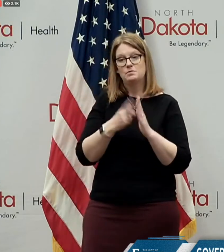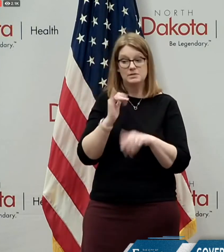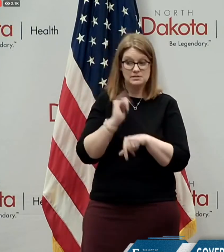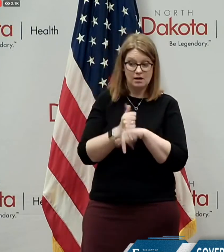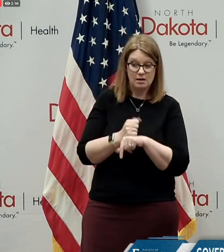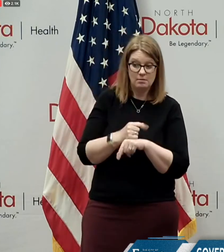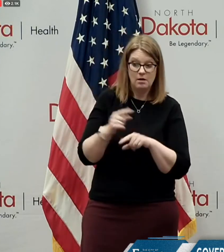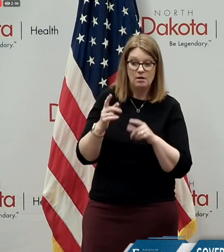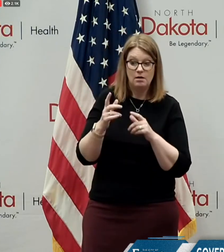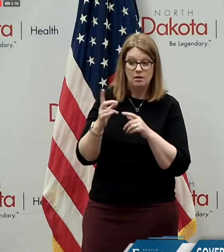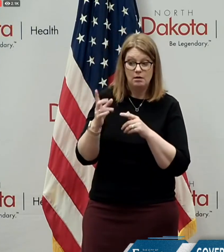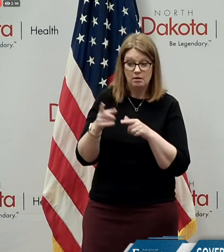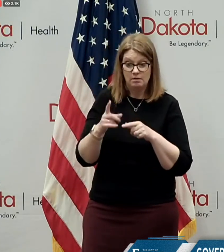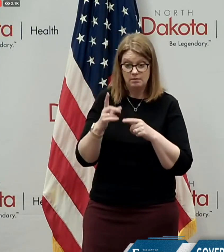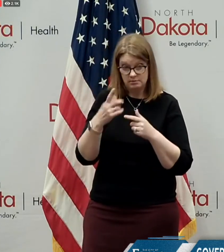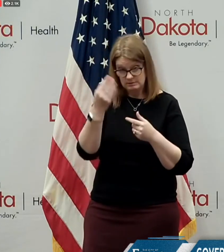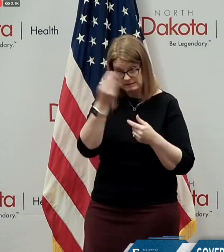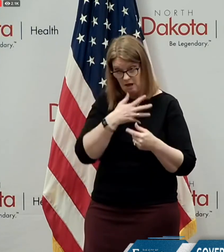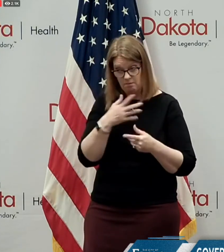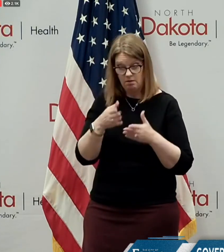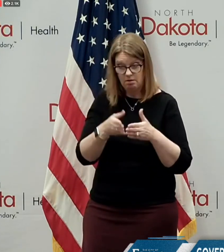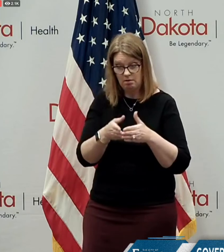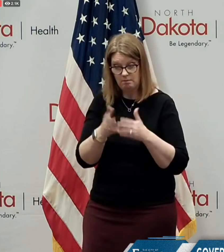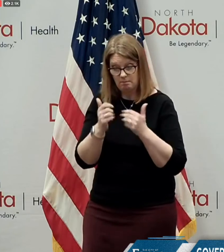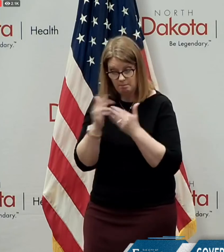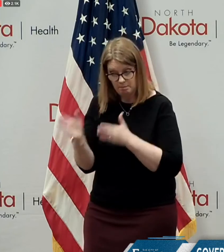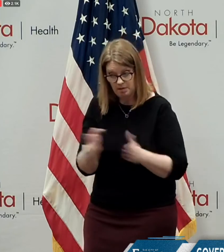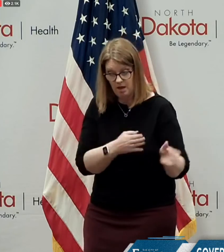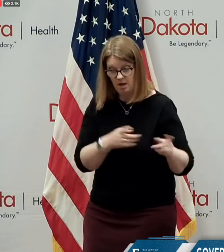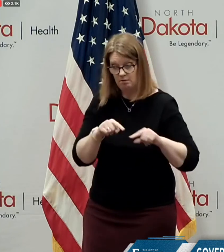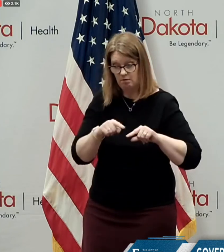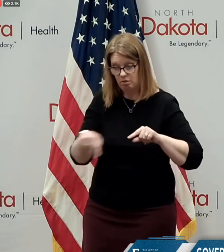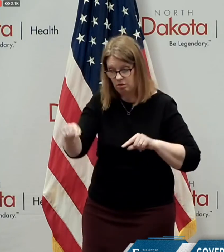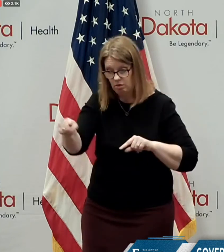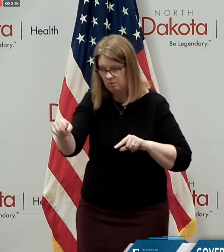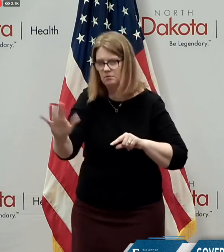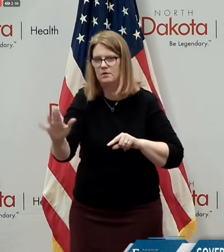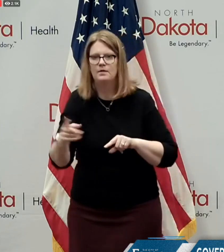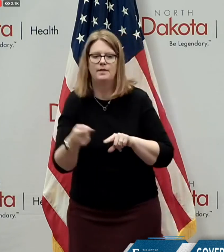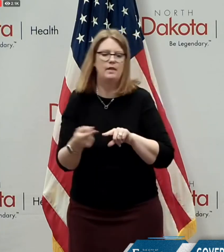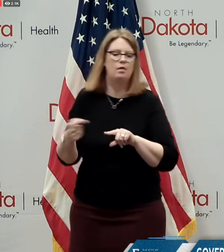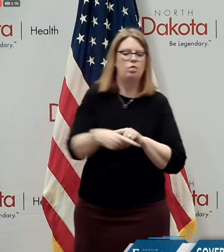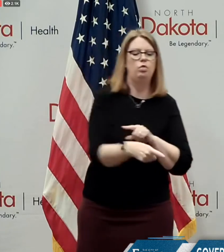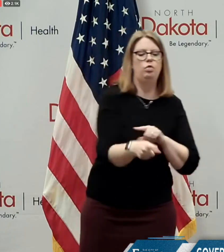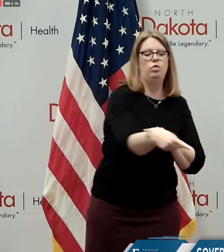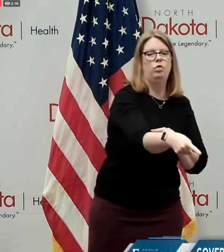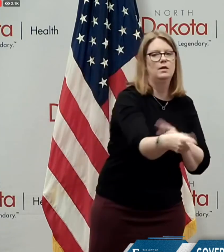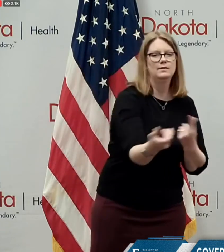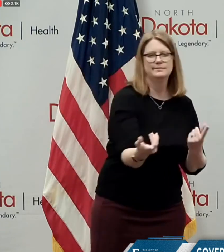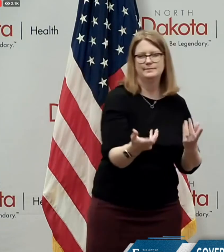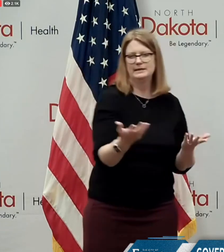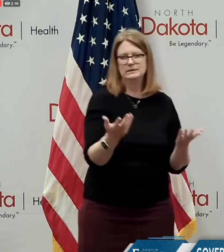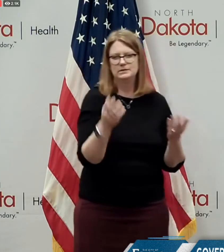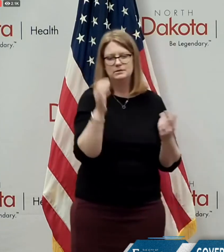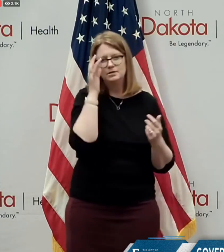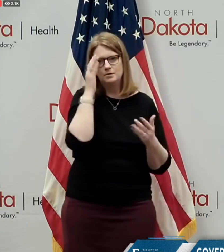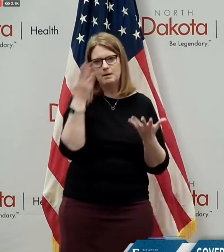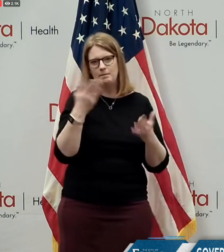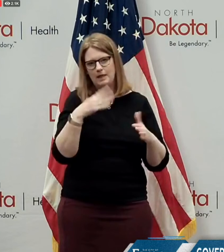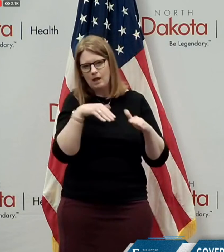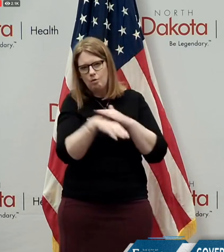think again. And when they're trying to deviate from the route, they're trying to get into a spot where they can